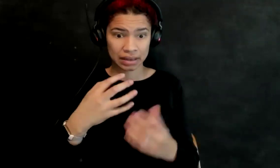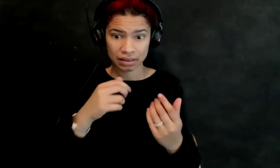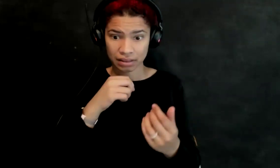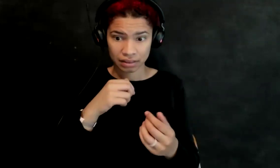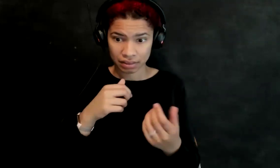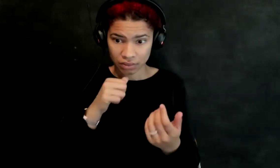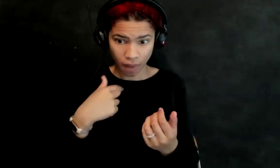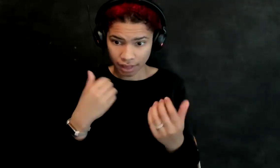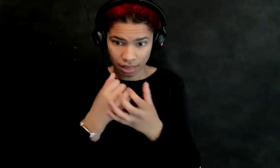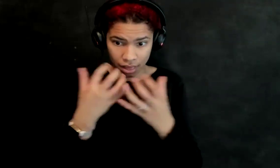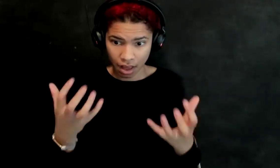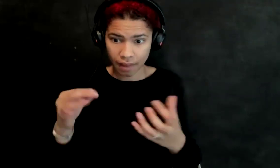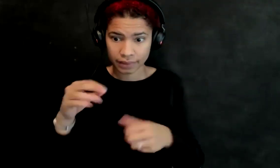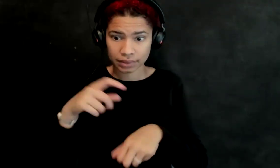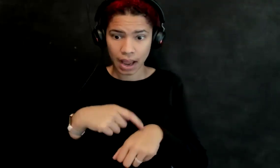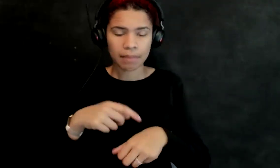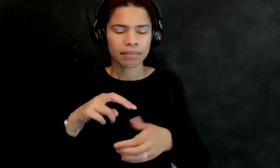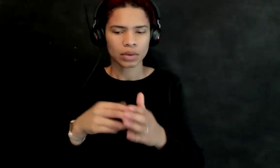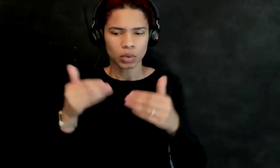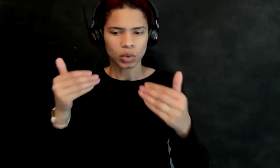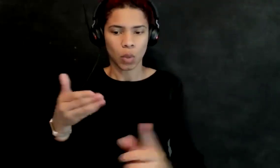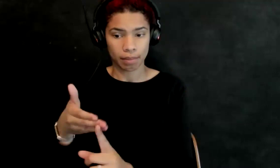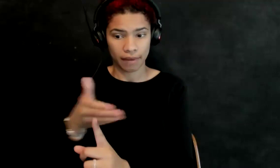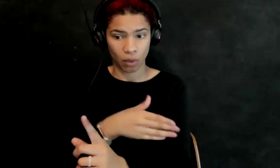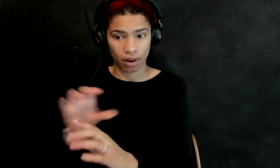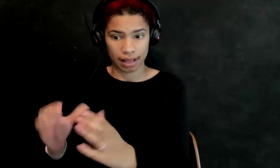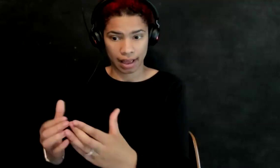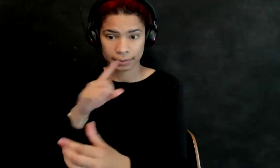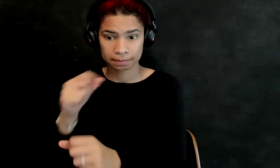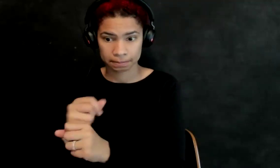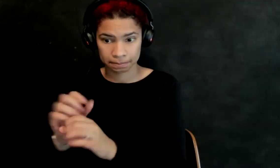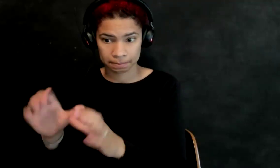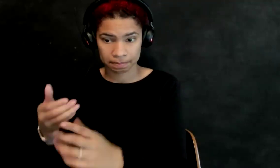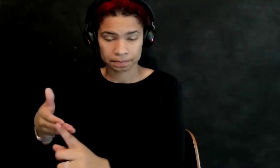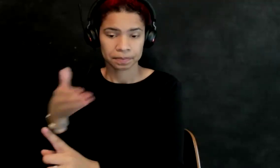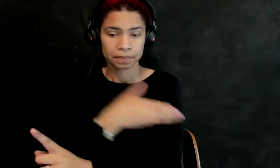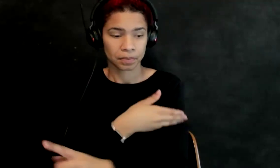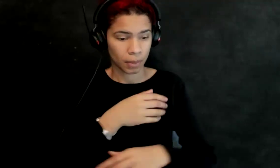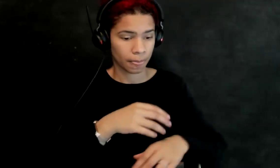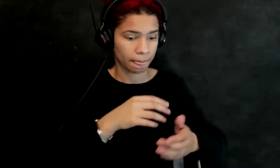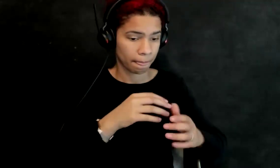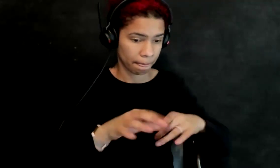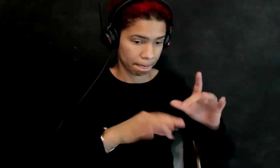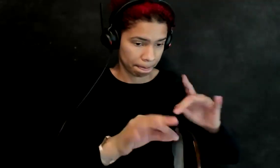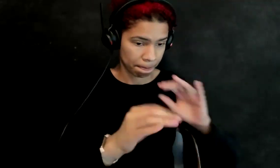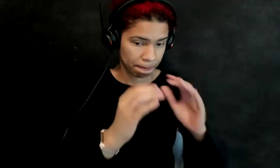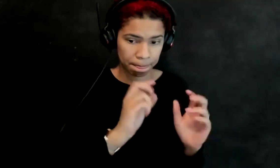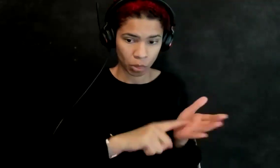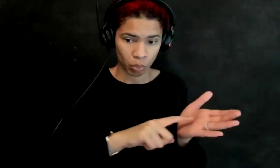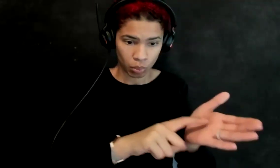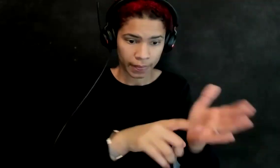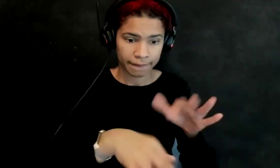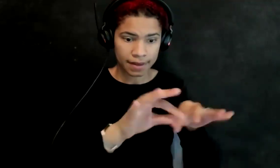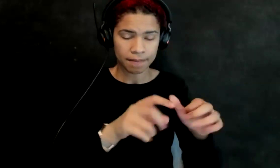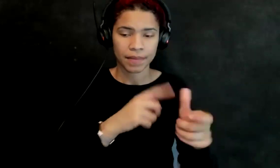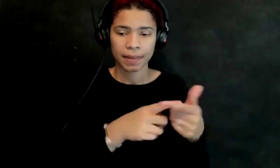getting the information, securing that, and then introducing it to them after you chose it, and then giving them the opportunity to be